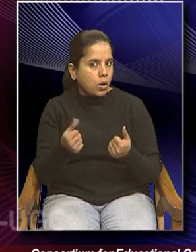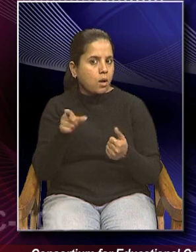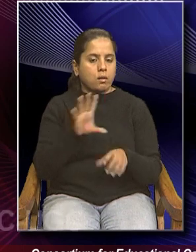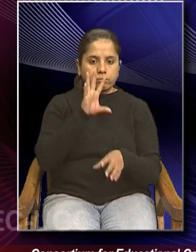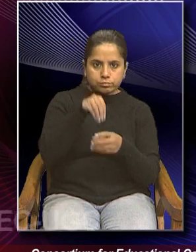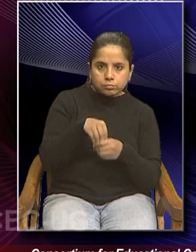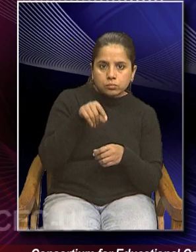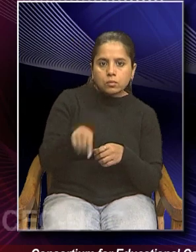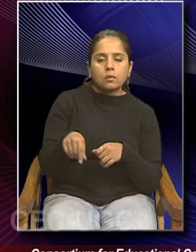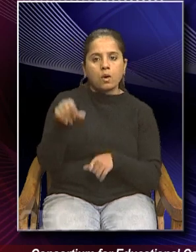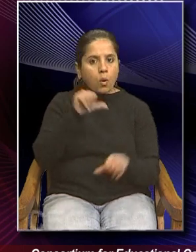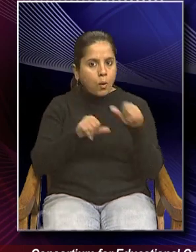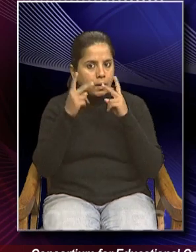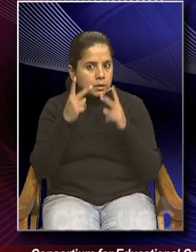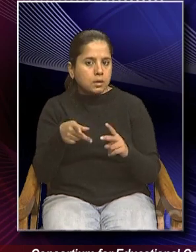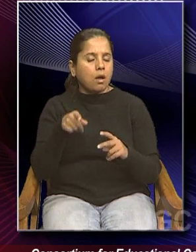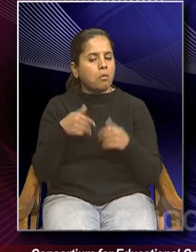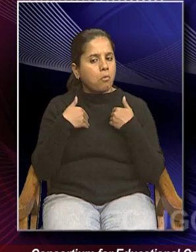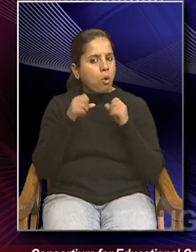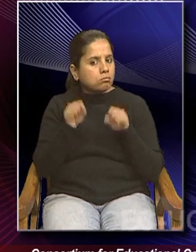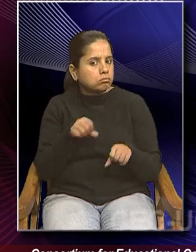participating in the experiment willingly.